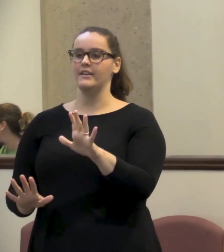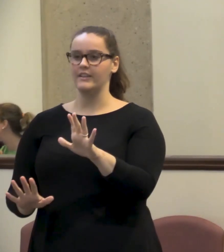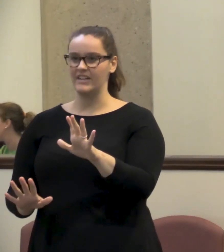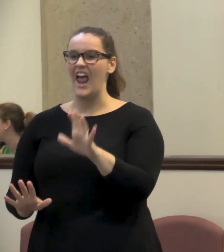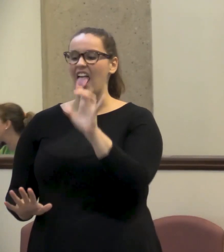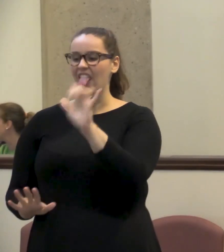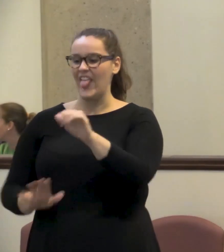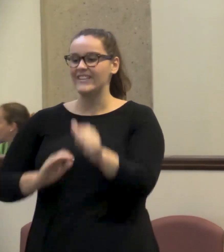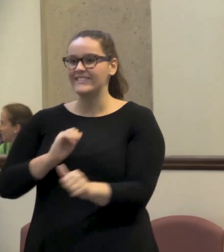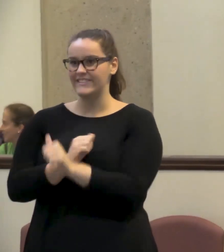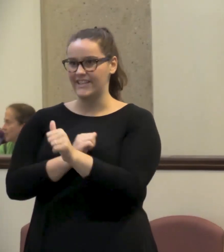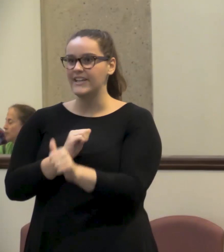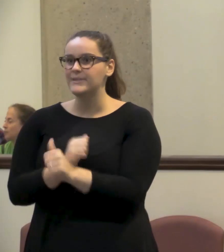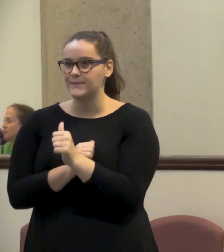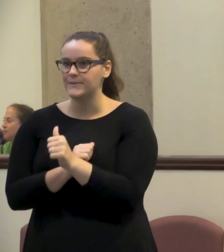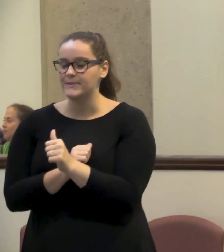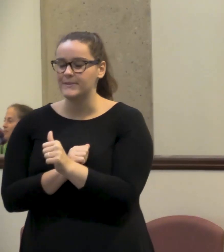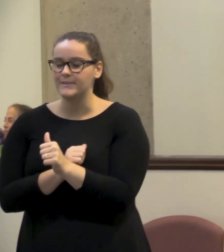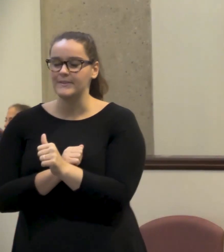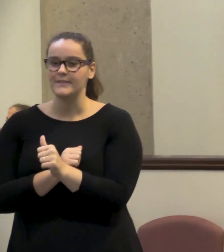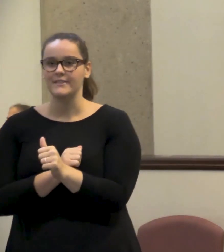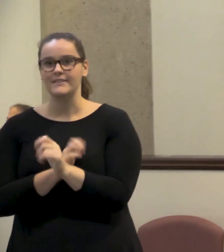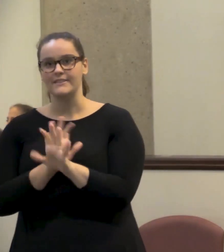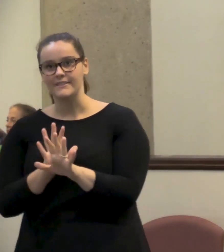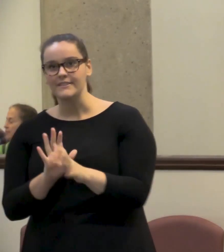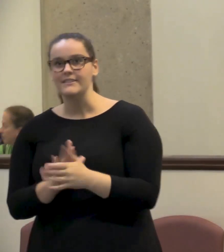our lives.